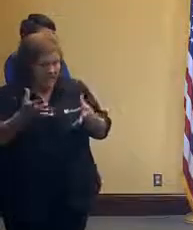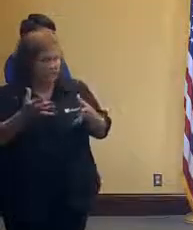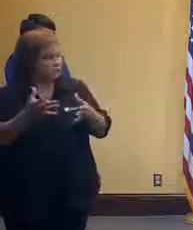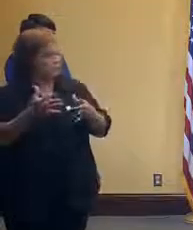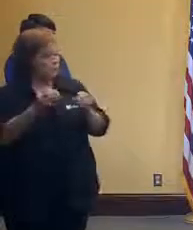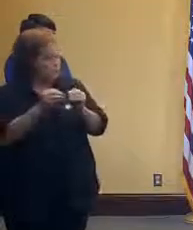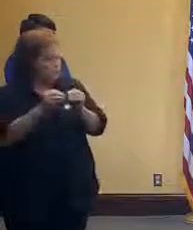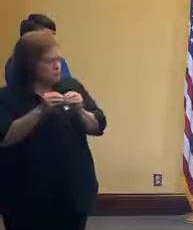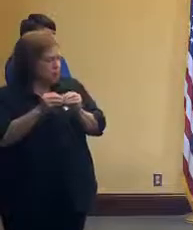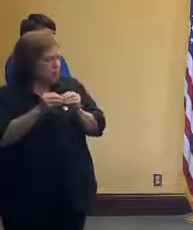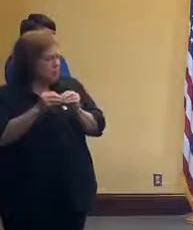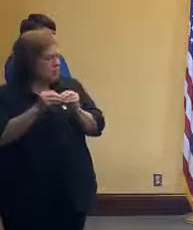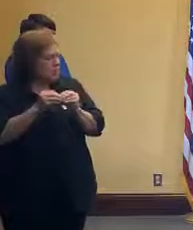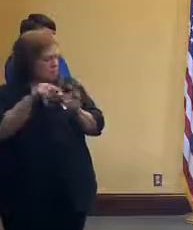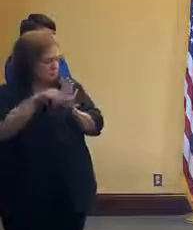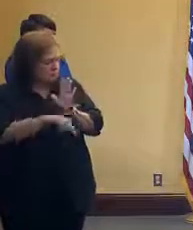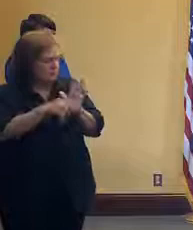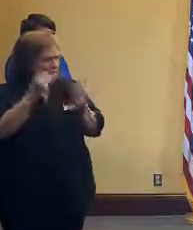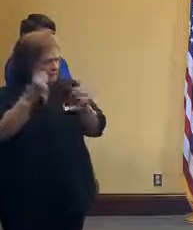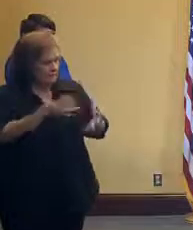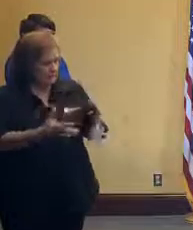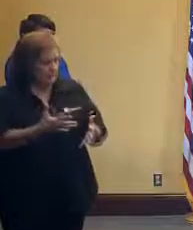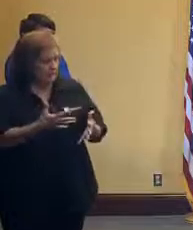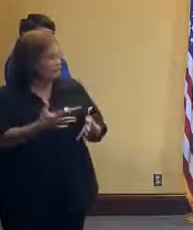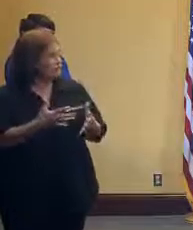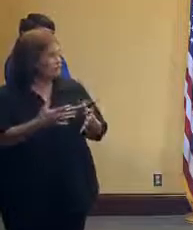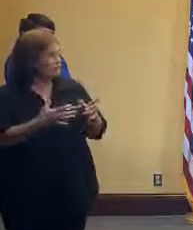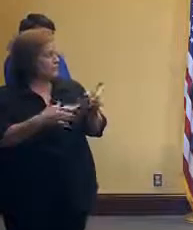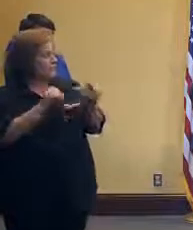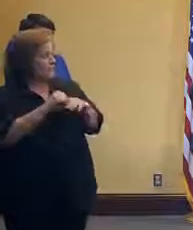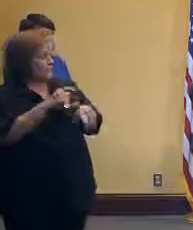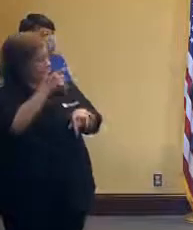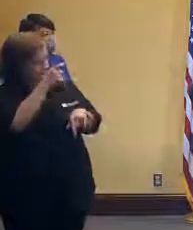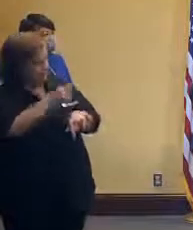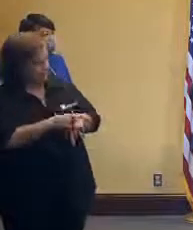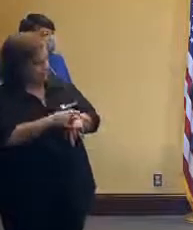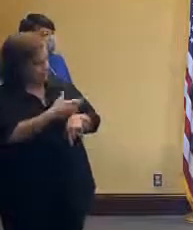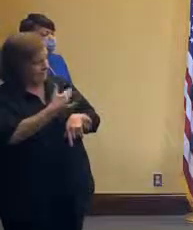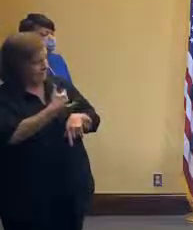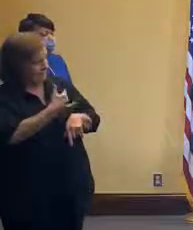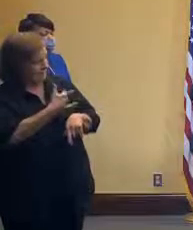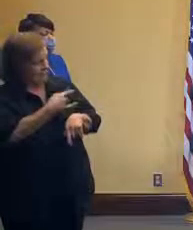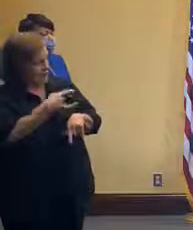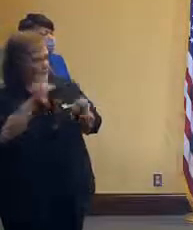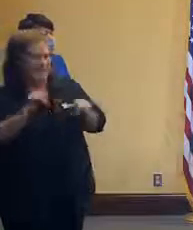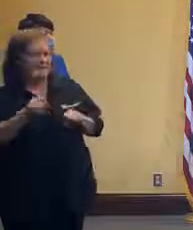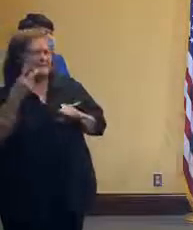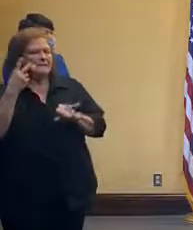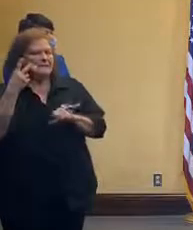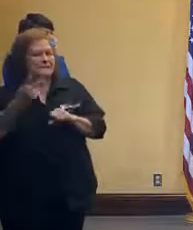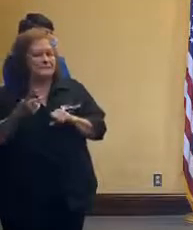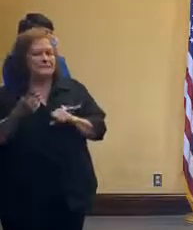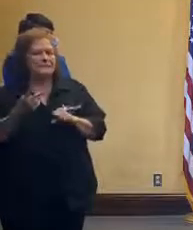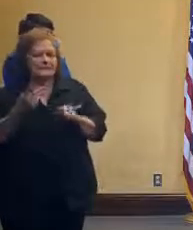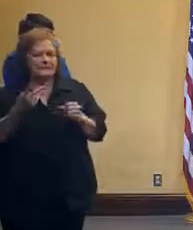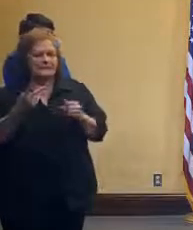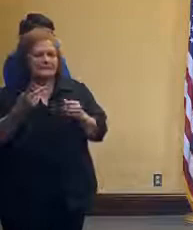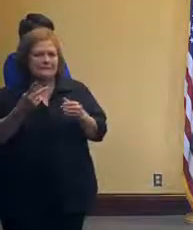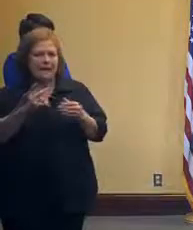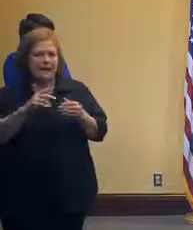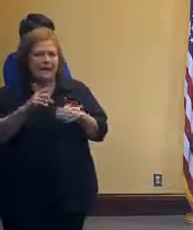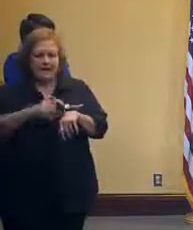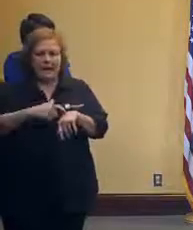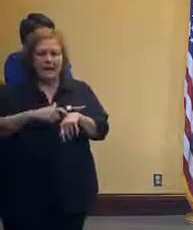thorough, based on this health vulnerability index, we'll be able to continue to move closer toward, a shorter time to